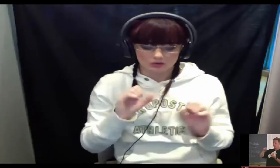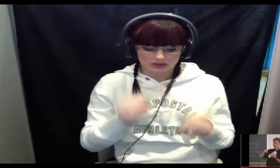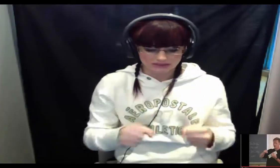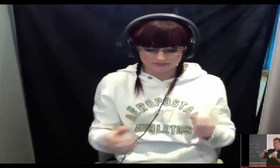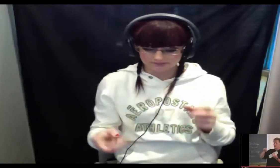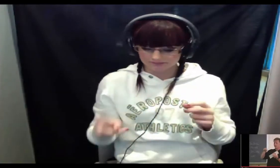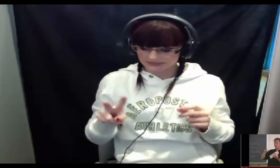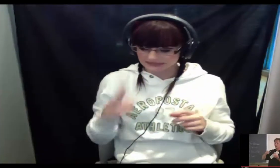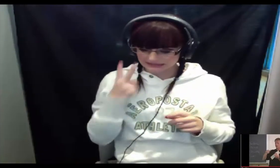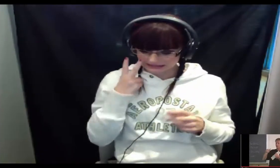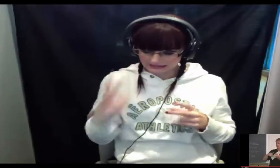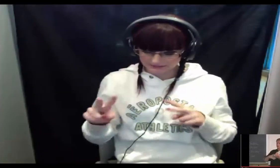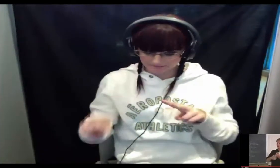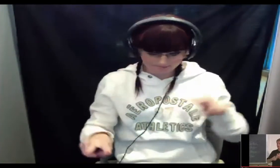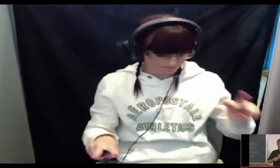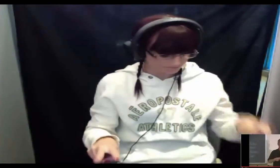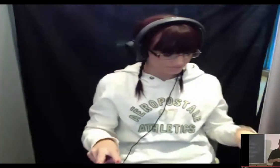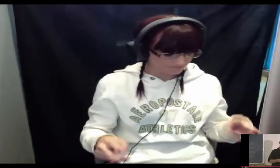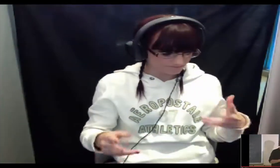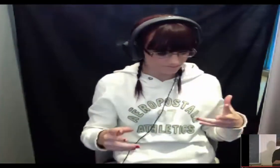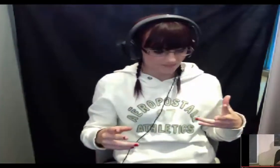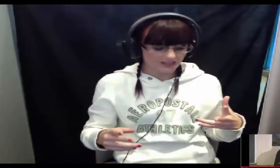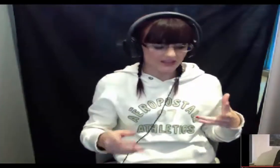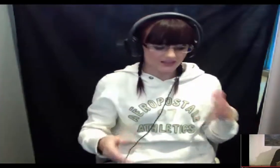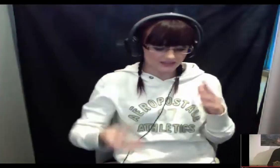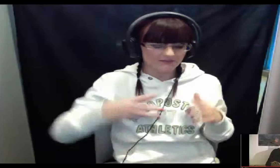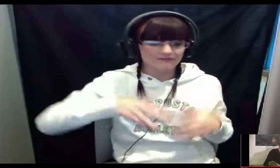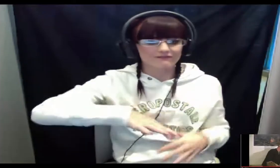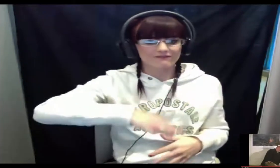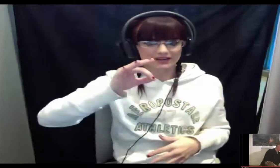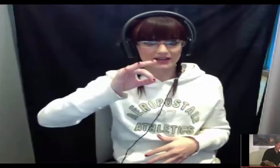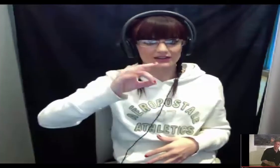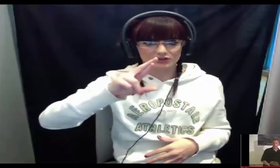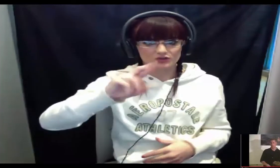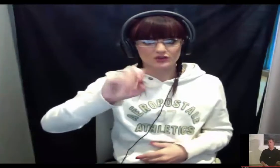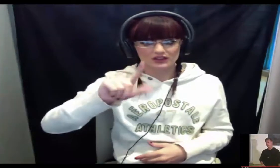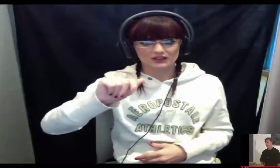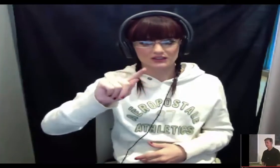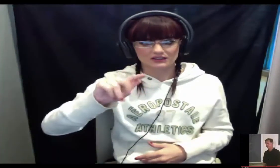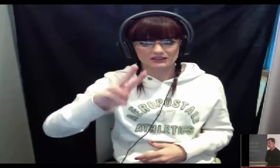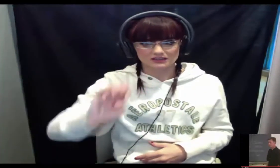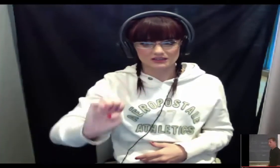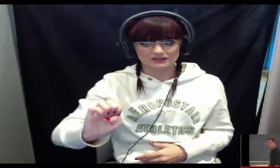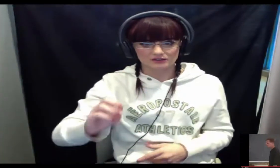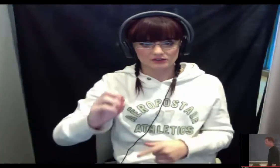humidity is in the air compared to how much it can actually hold. That's a psychrometer.